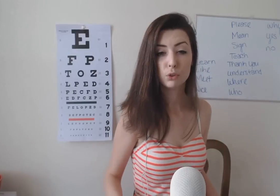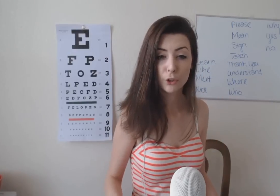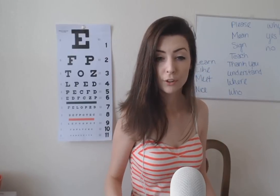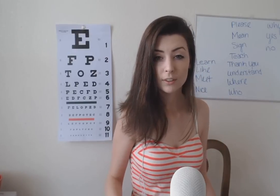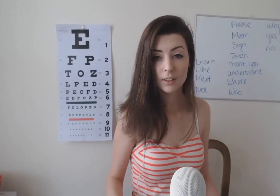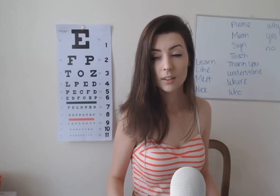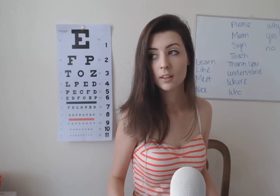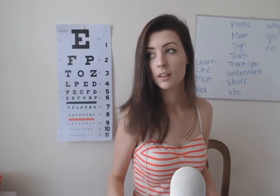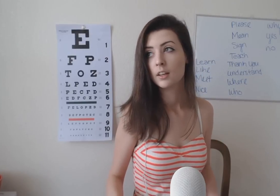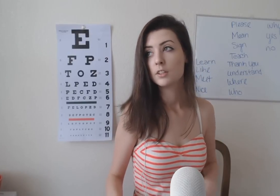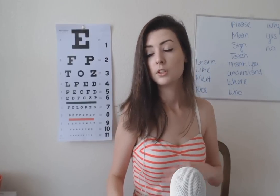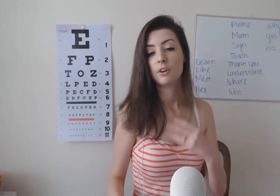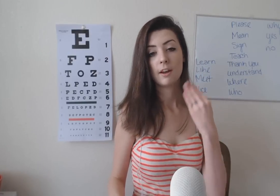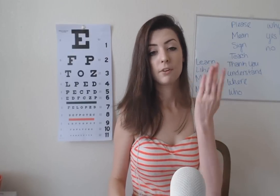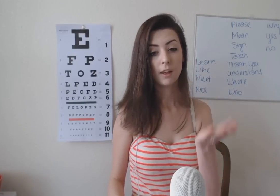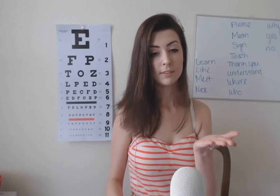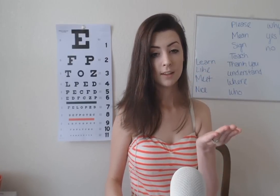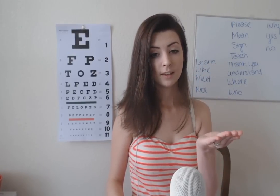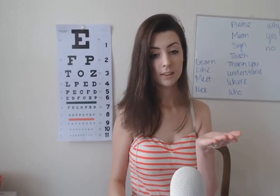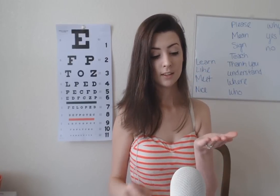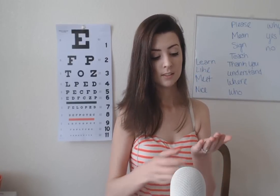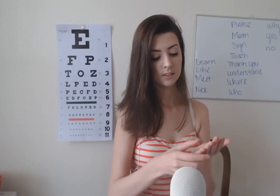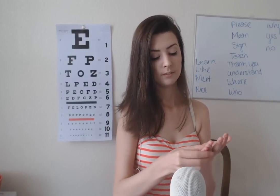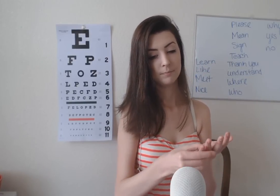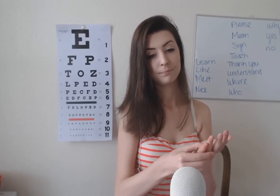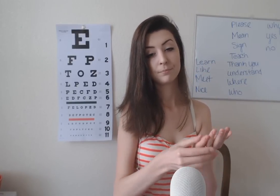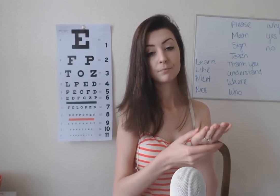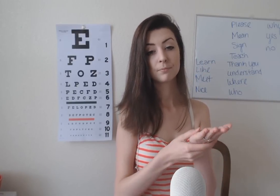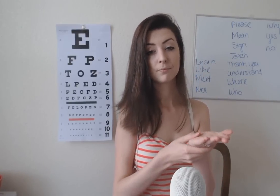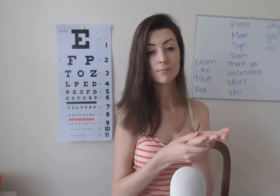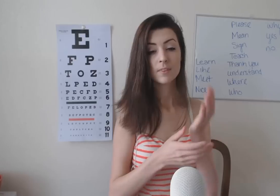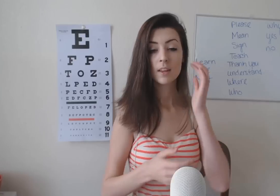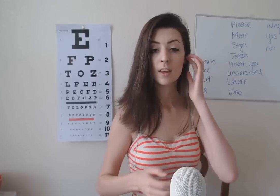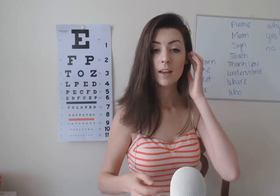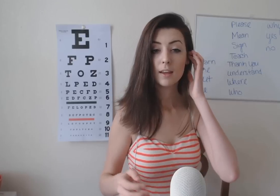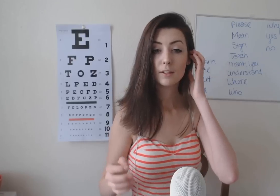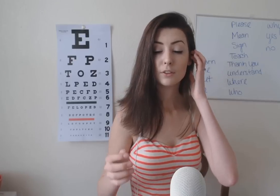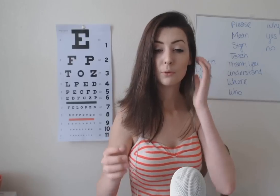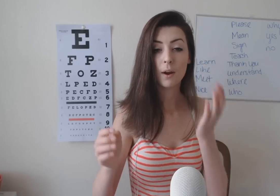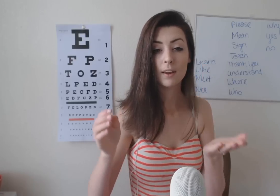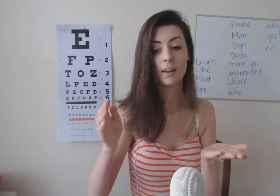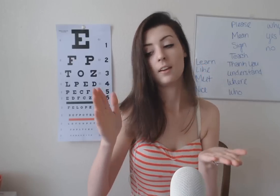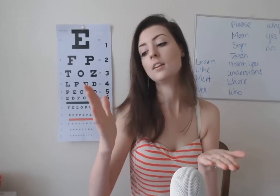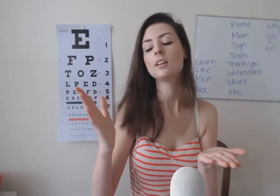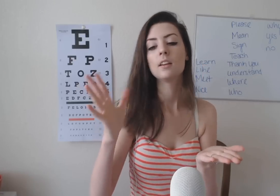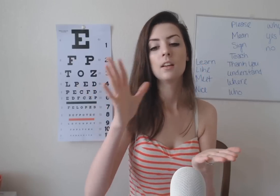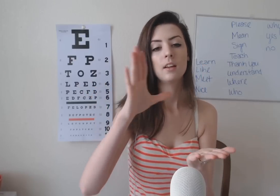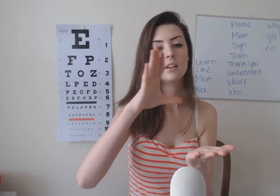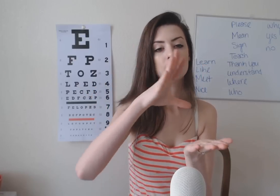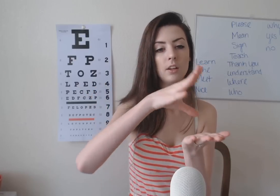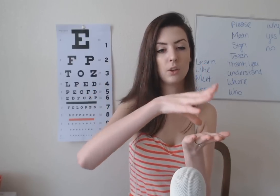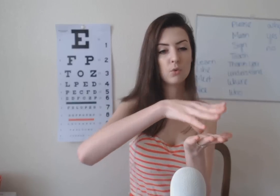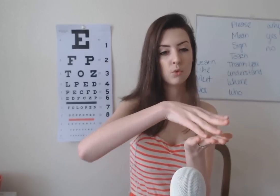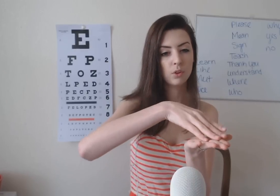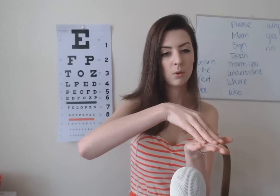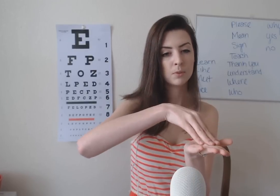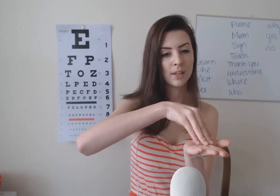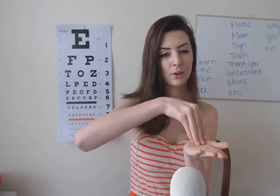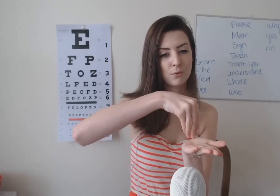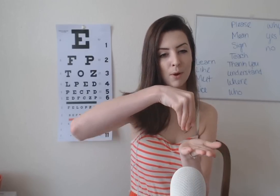learn. So you're going to have your left hand like this, and your right hand is going to almost like grab